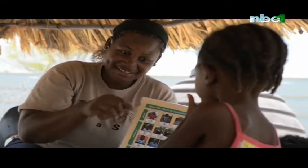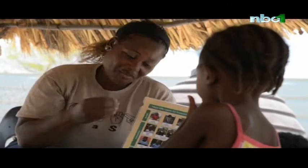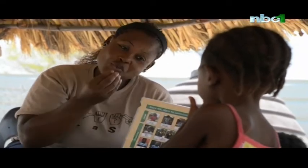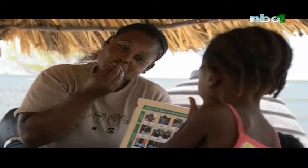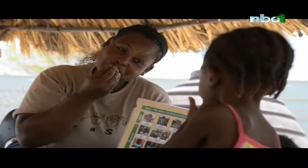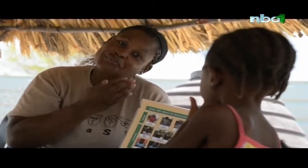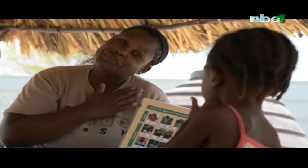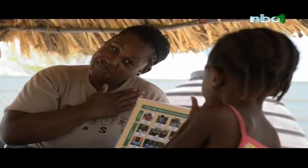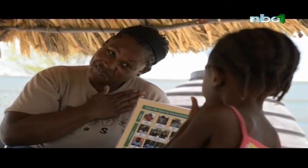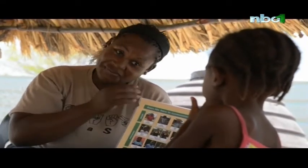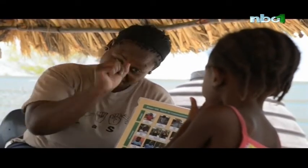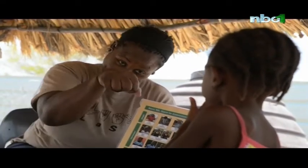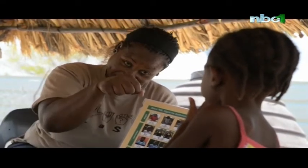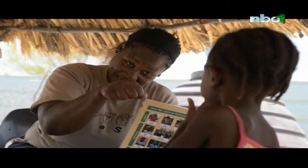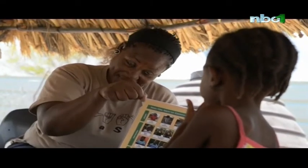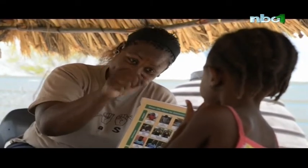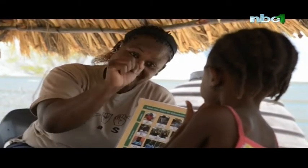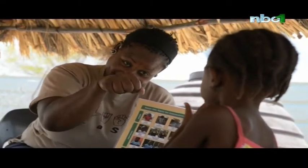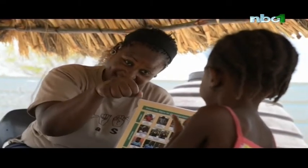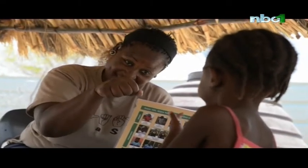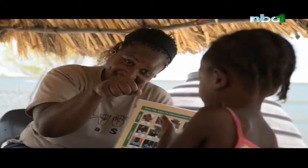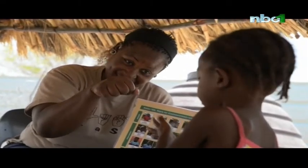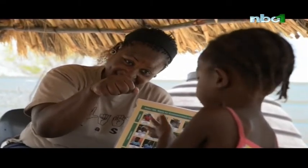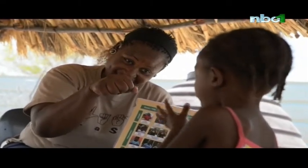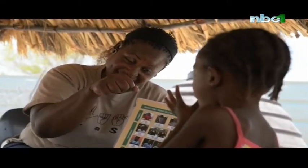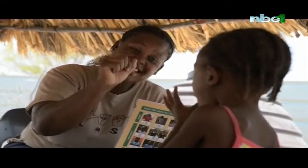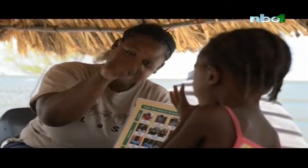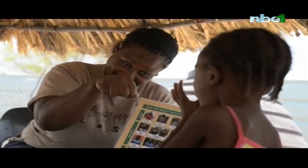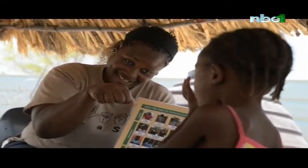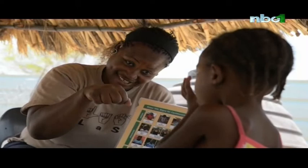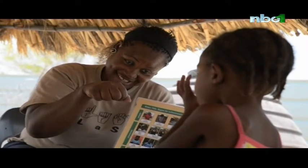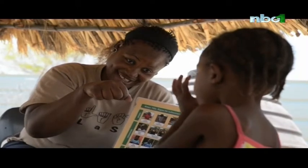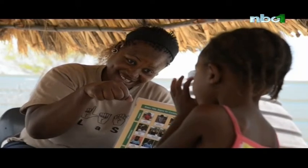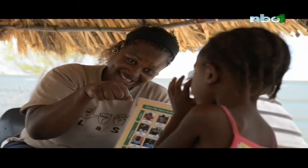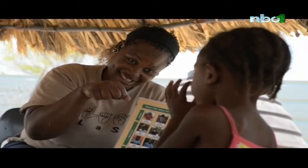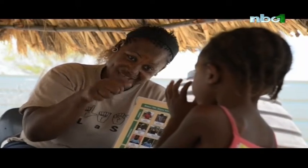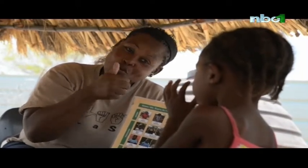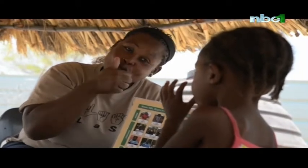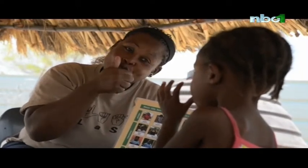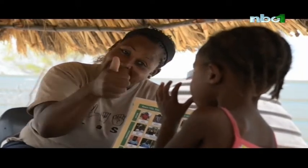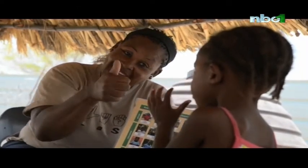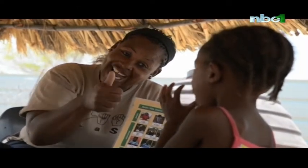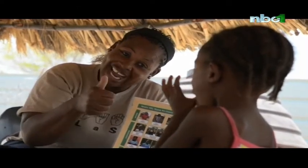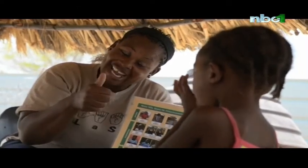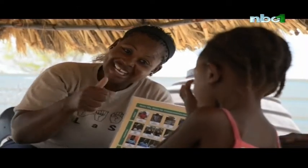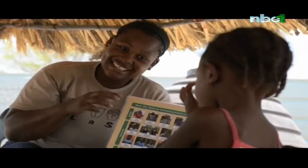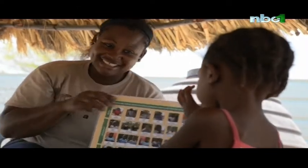approach it is well worth developing home visits as a regular support tool and expanding them across the country